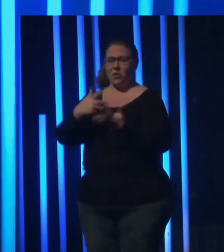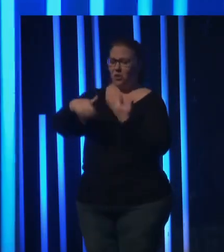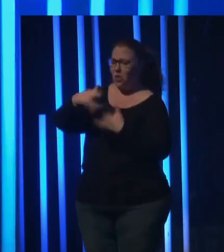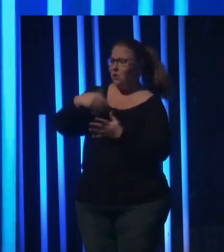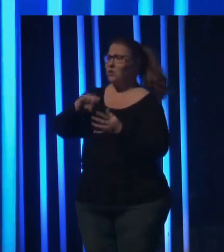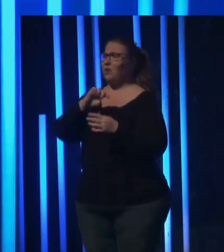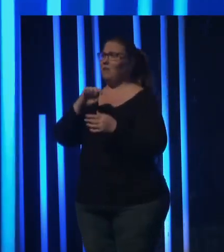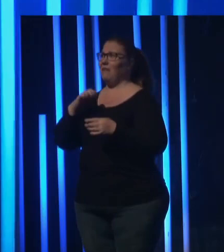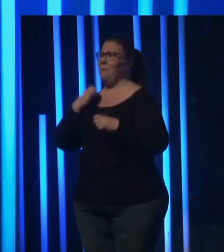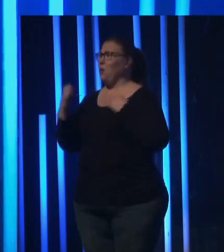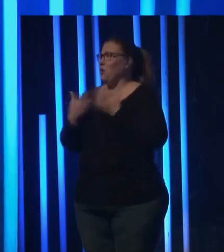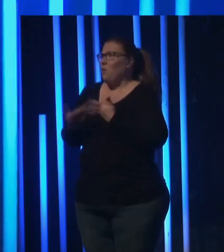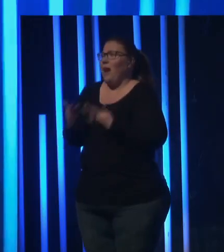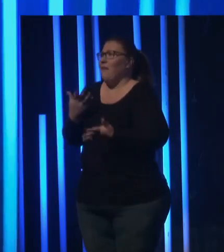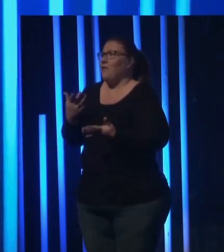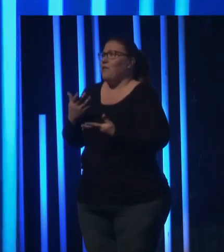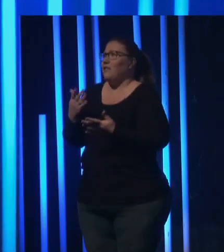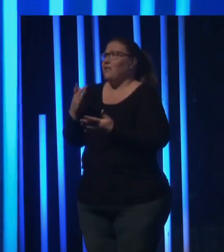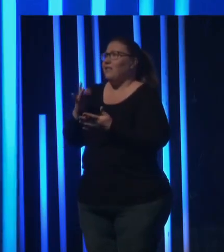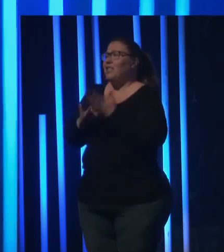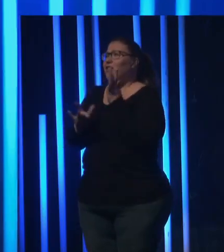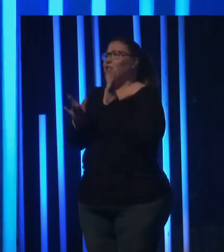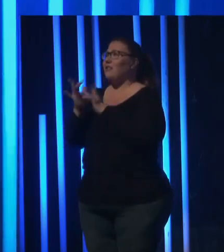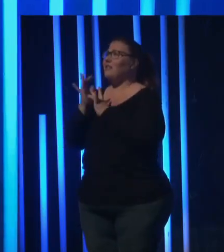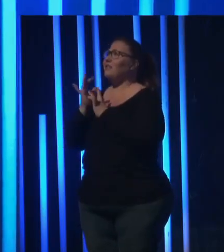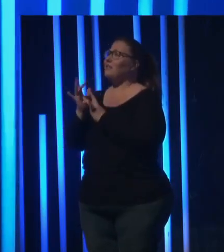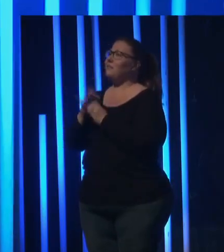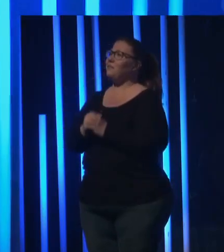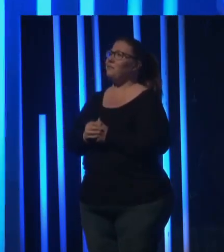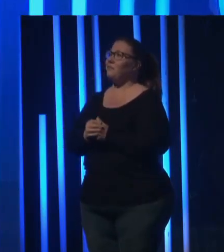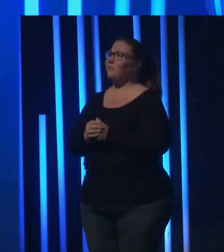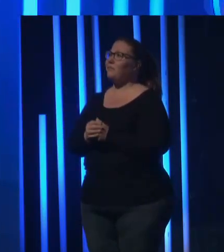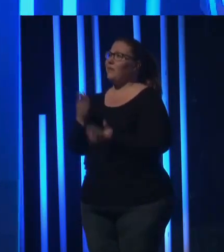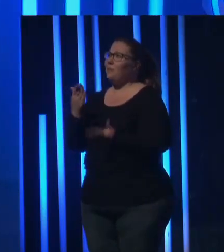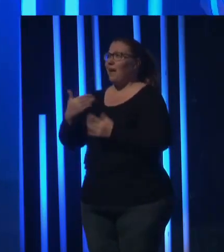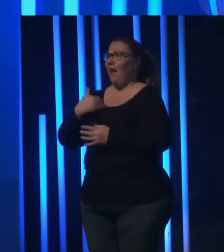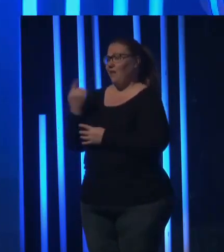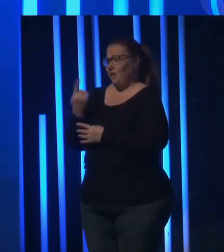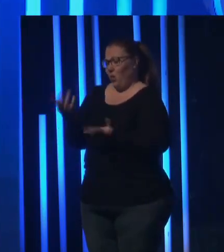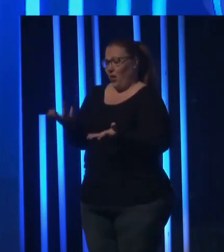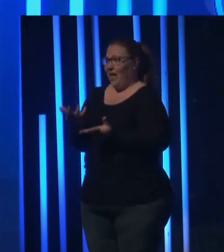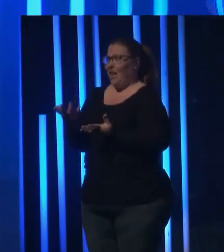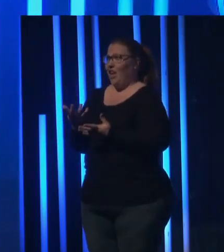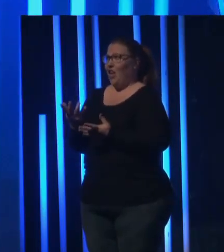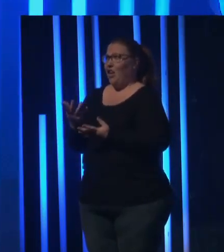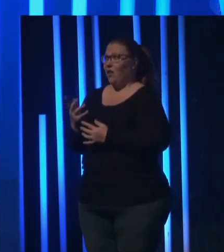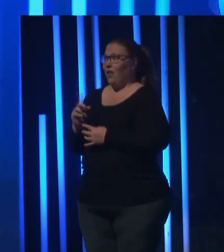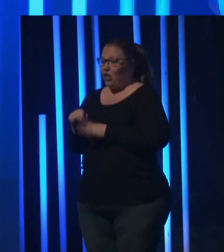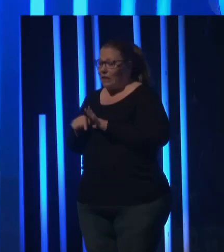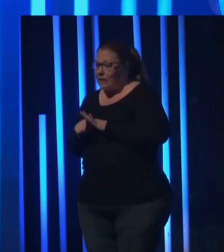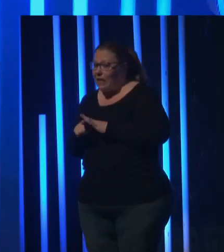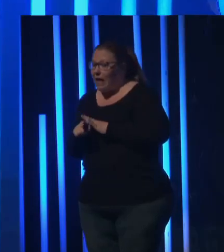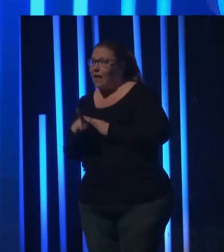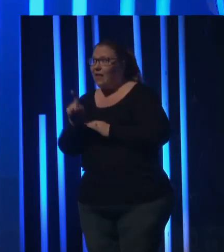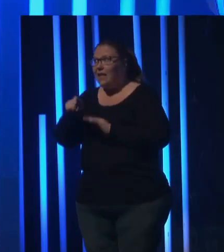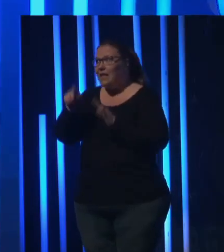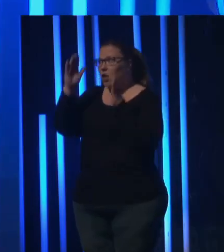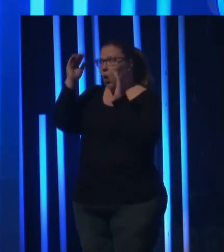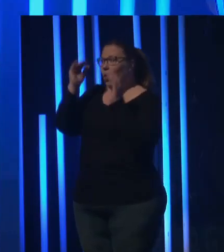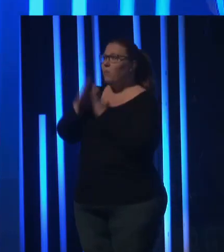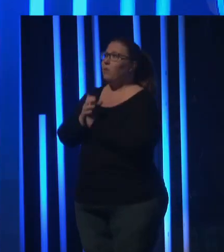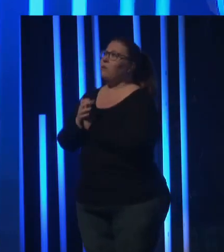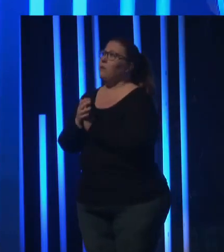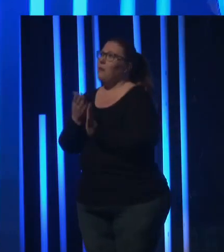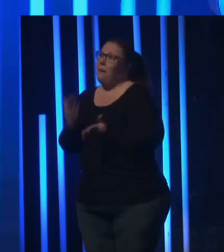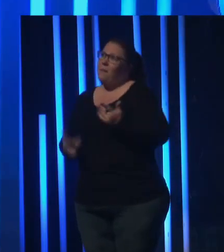please provide. Jesus, there might be someone here that just kind of slipped in that needs hope. That, Father, they